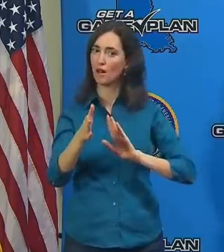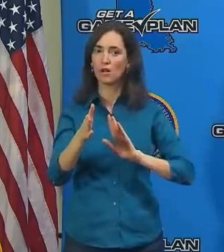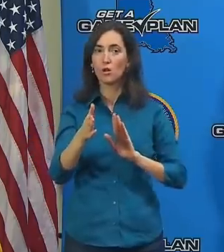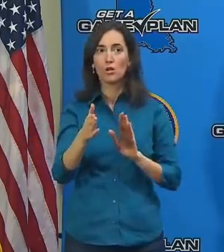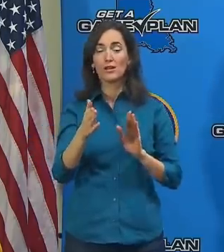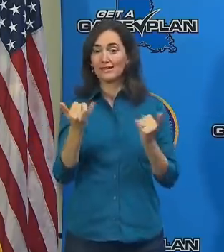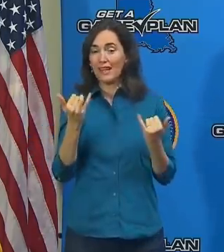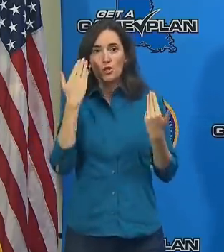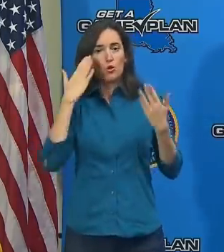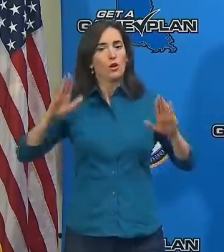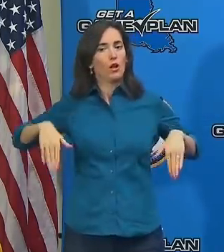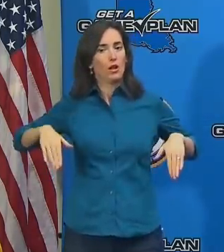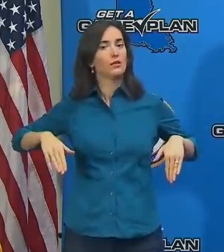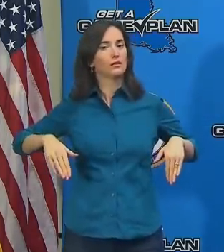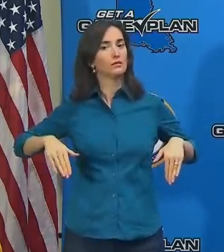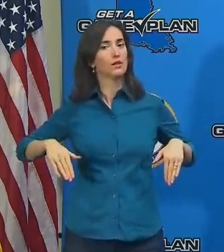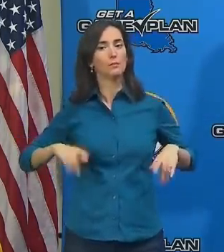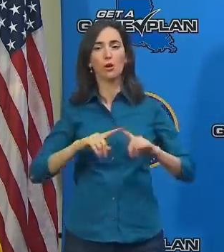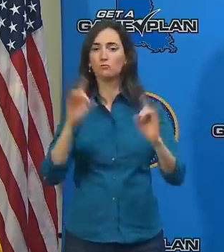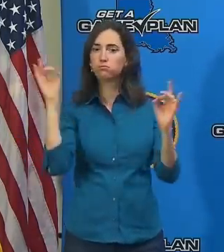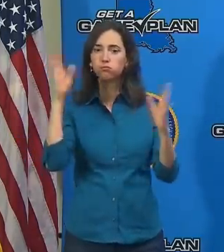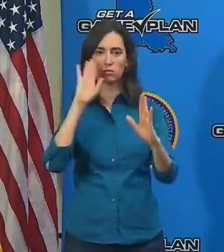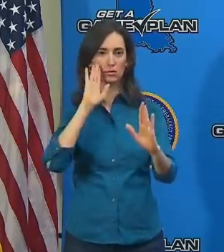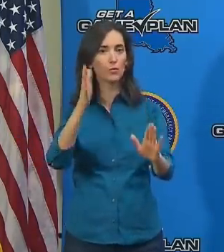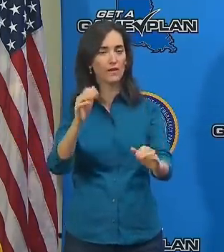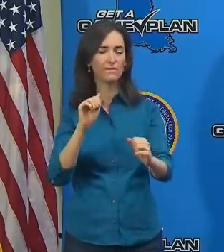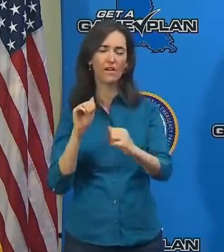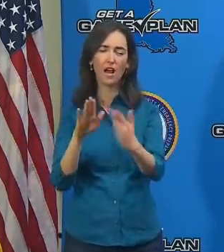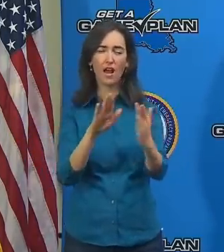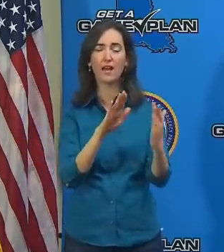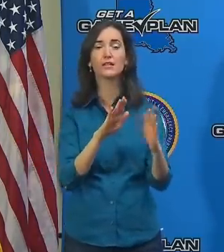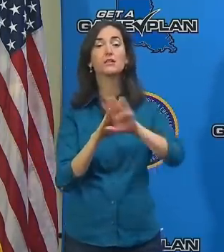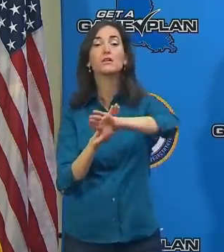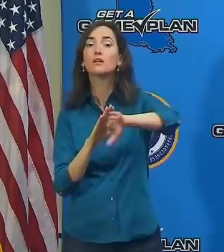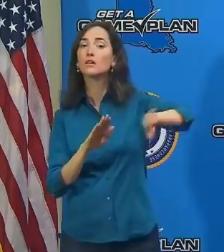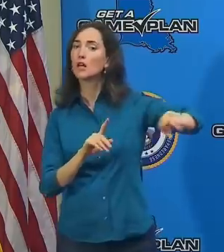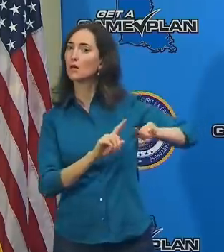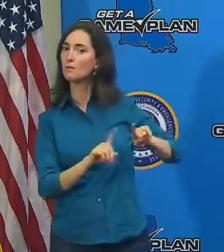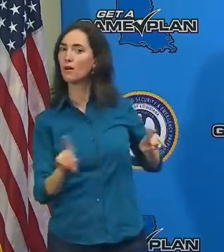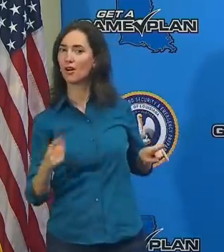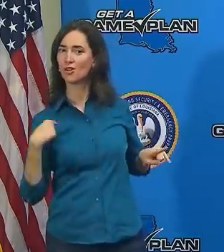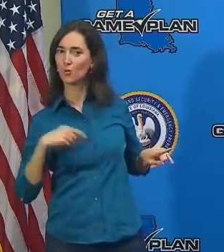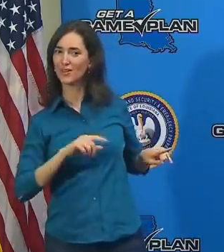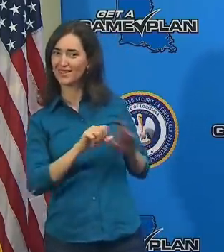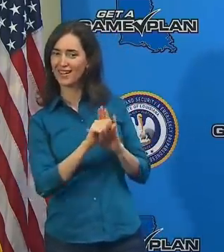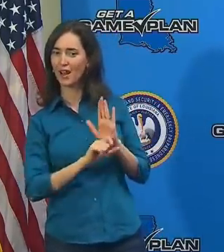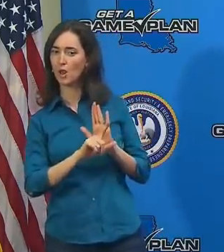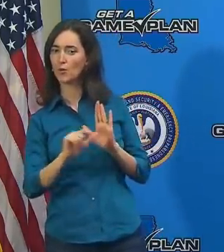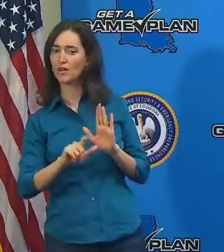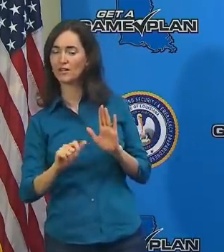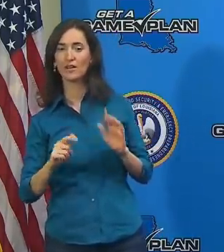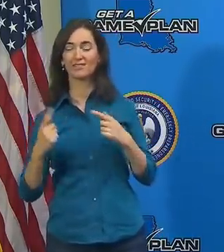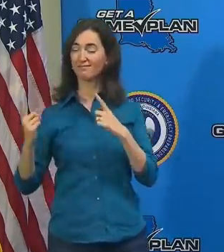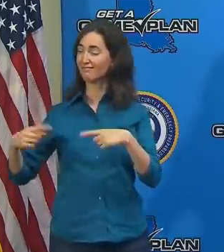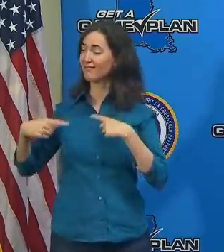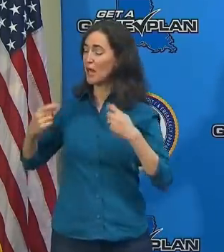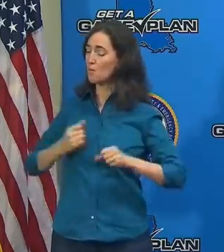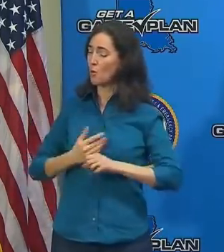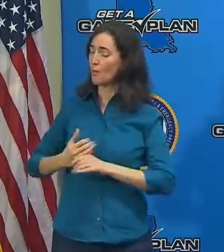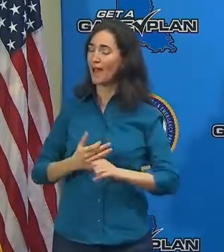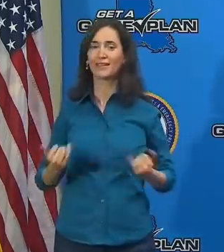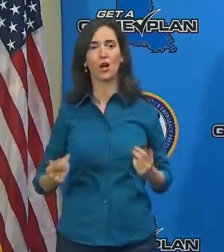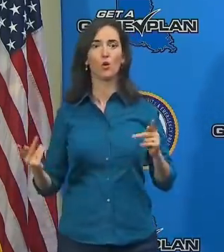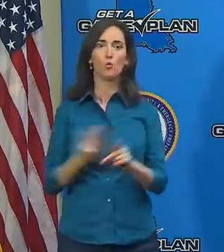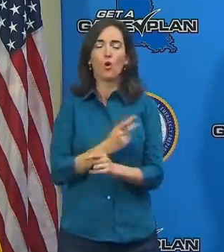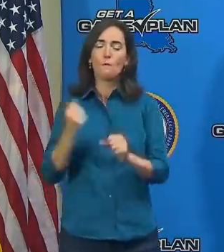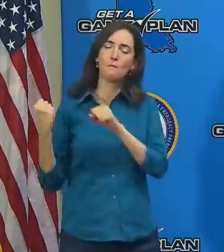today. But I can also tell you that as a state, we've never been more prepared. Again, all the models that we've